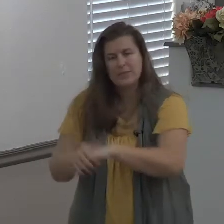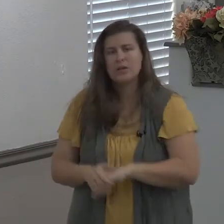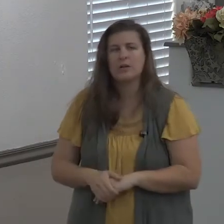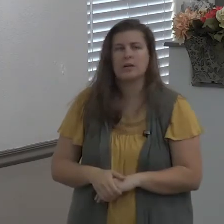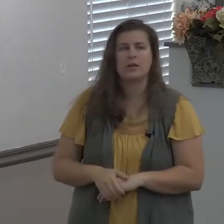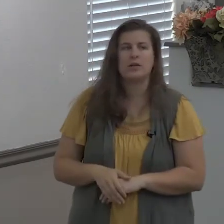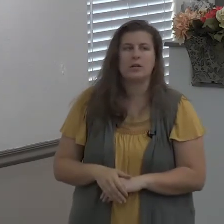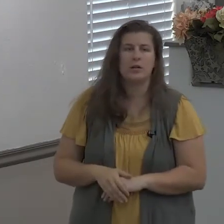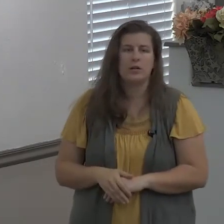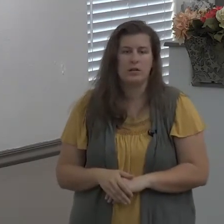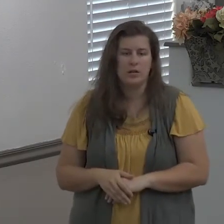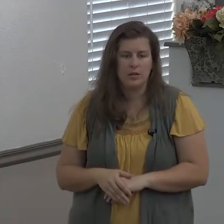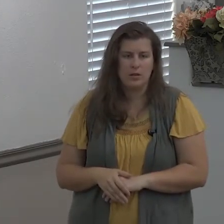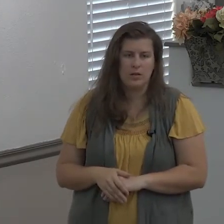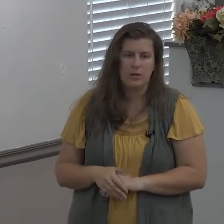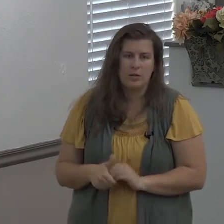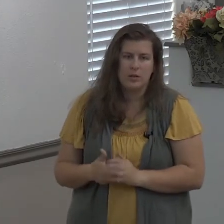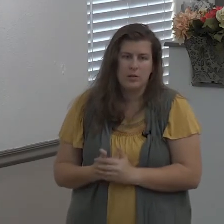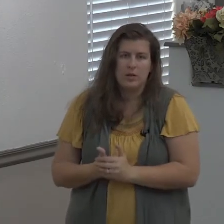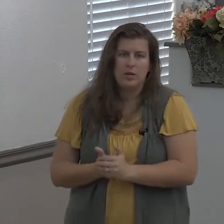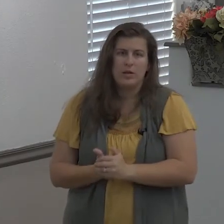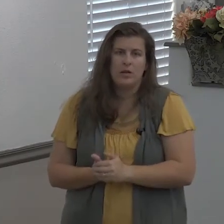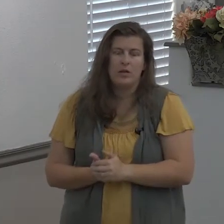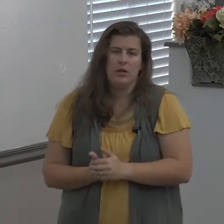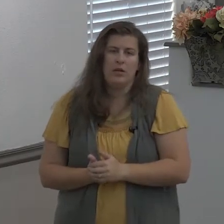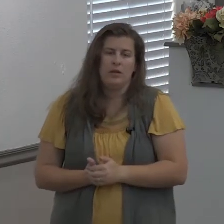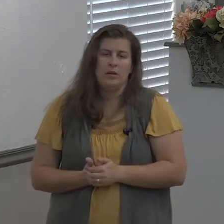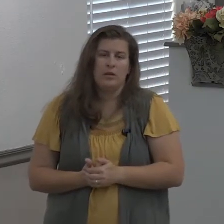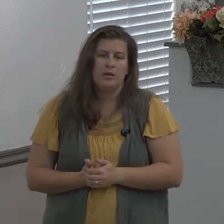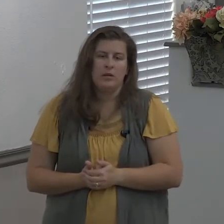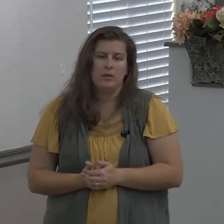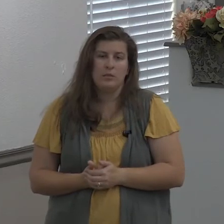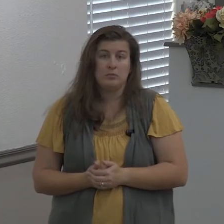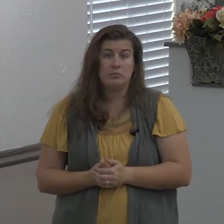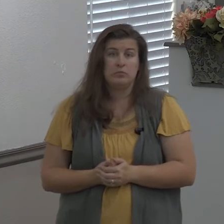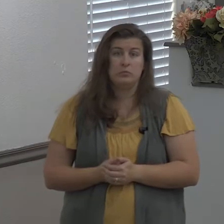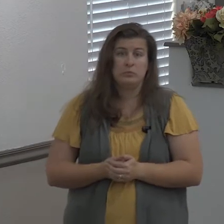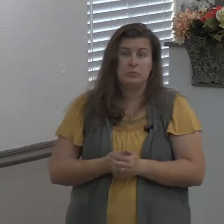to speak, anything. Nothing we will limit you in.